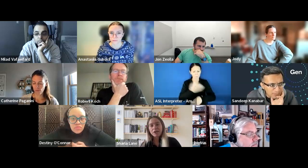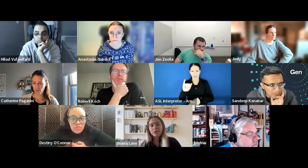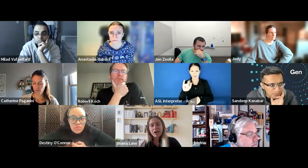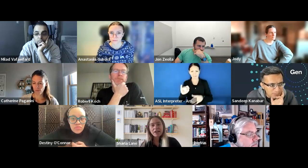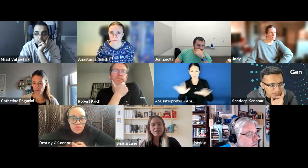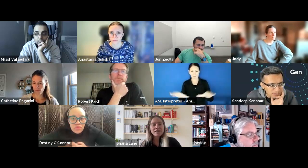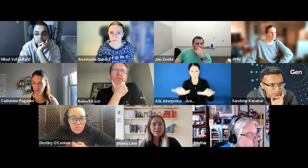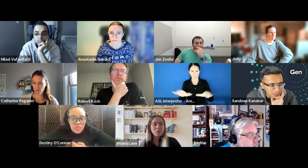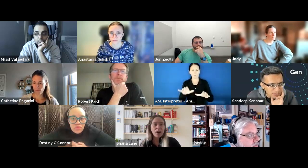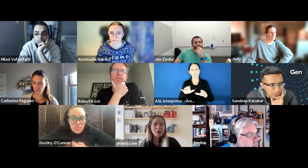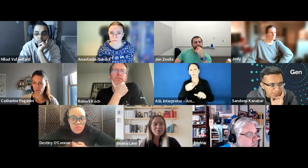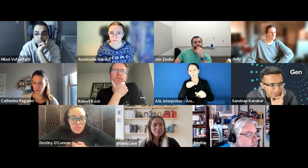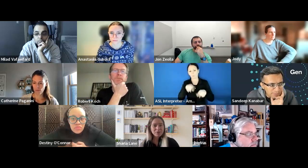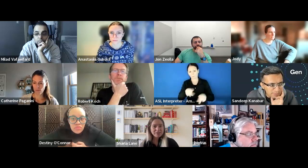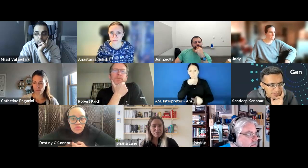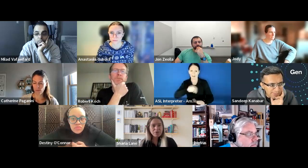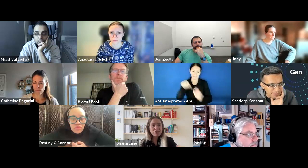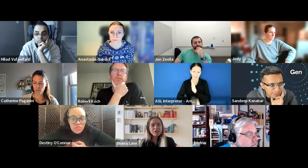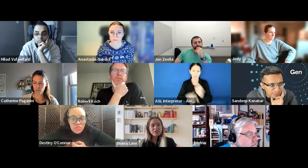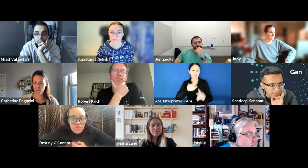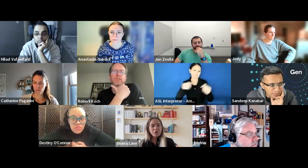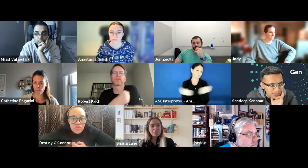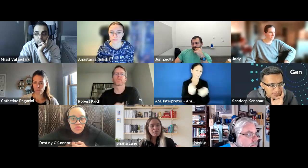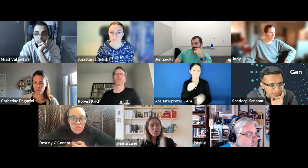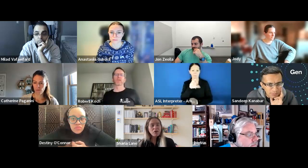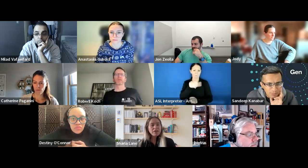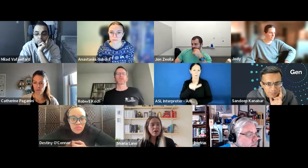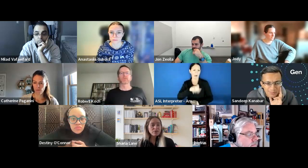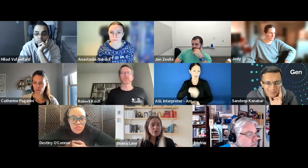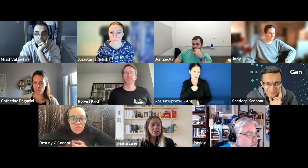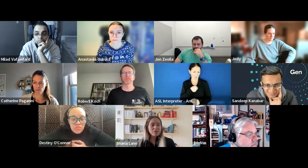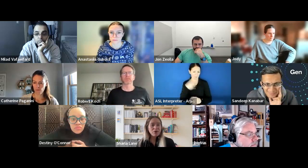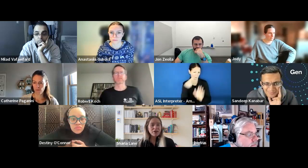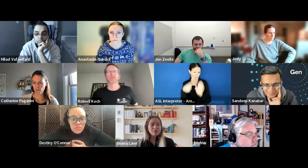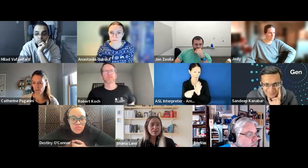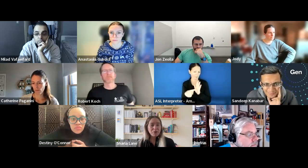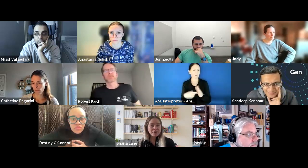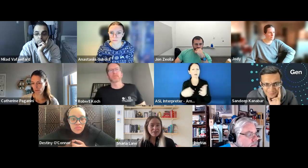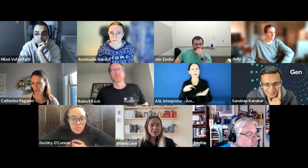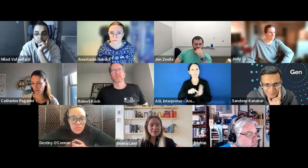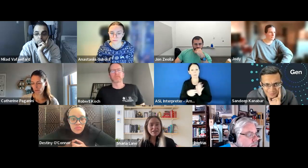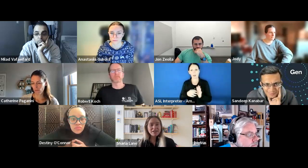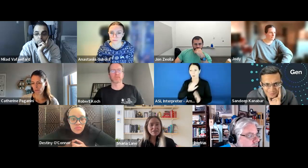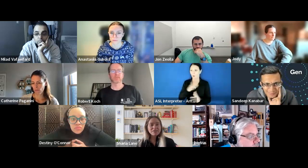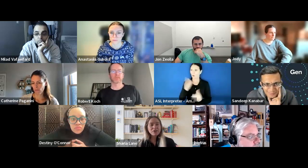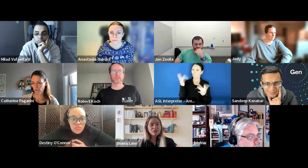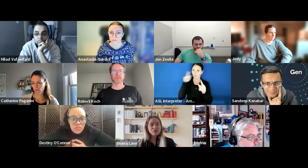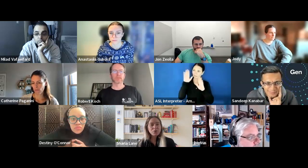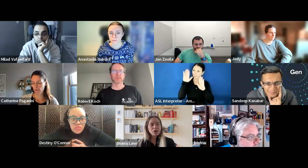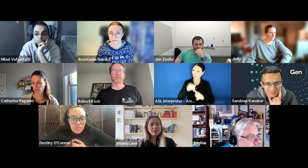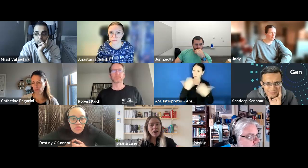performance without killing IT team morale, for example? So, what they are looking for in response to this